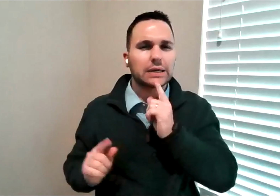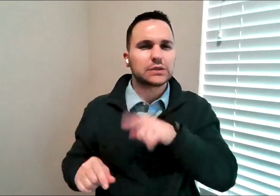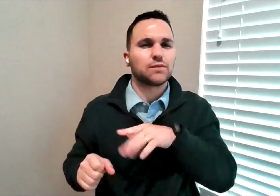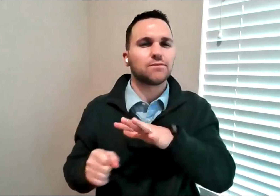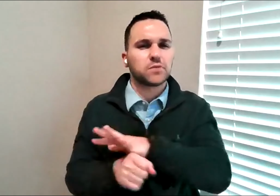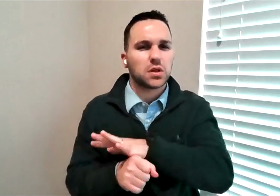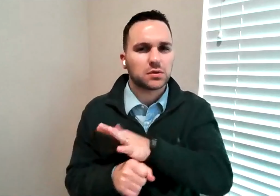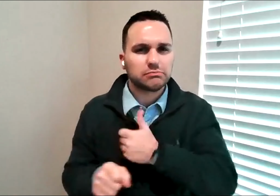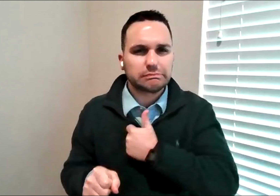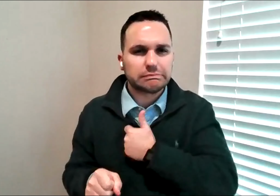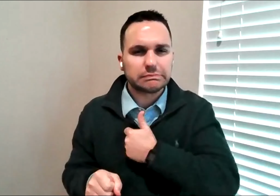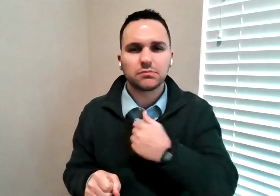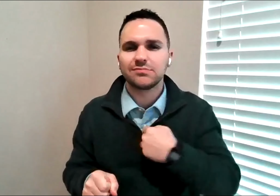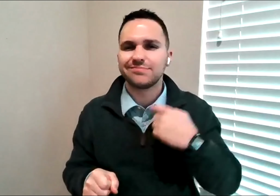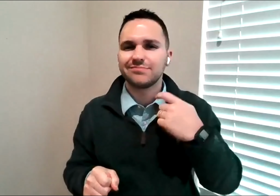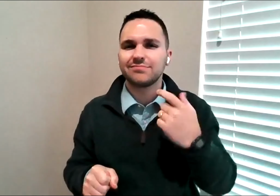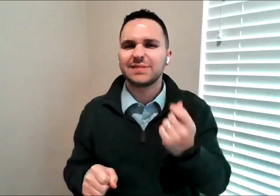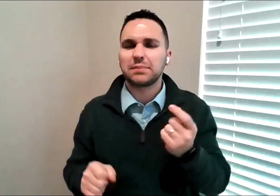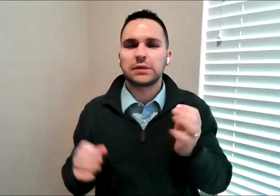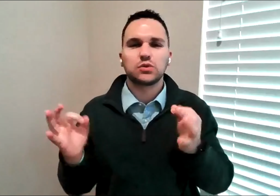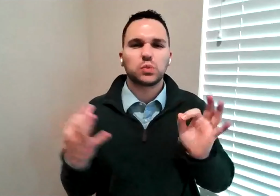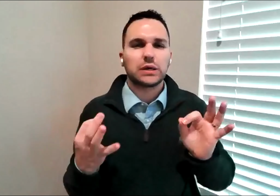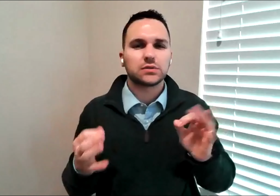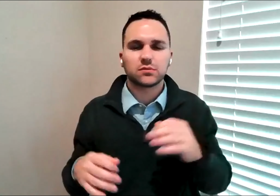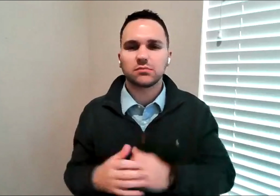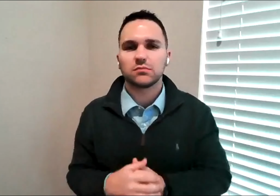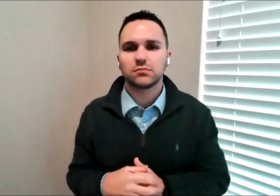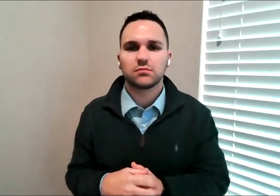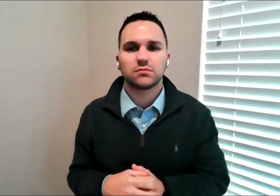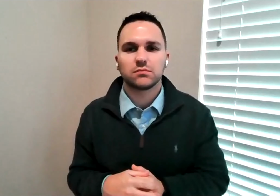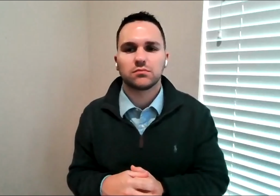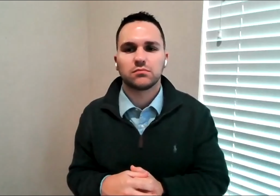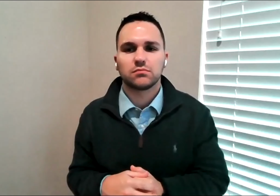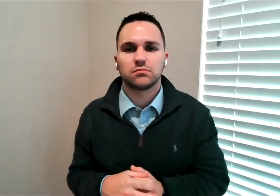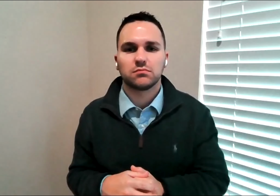sorry, I got a little bit distracted.